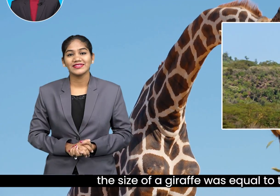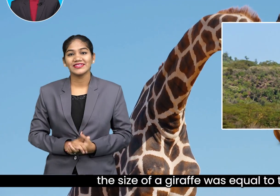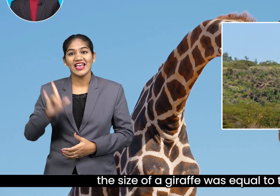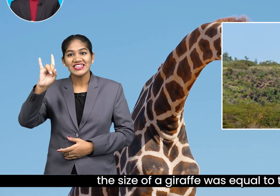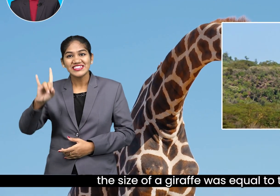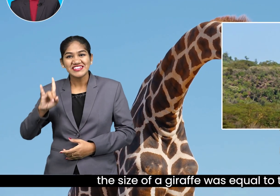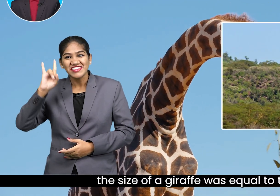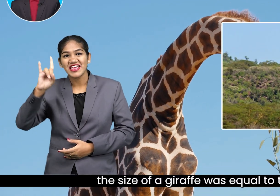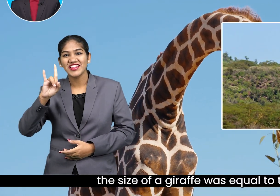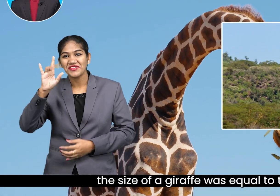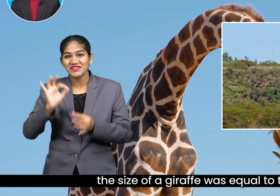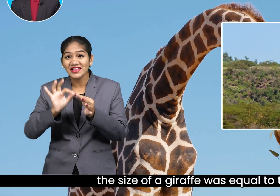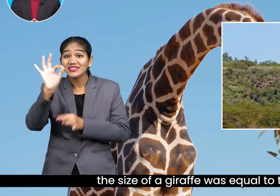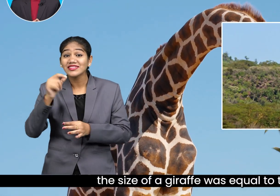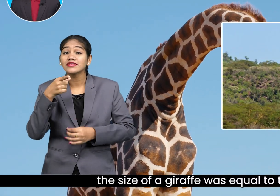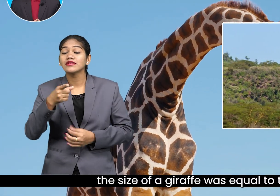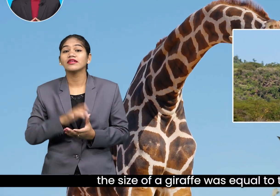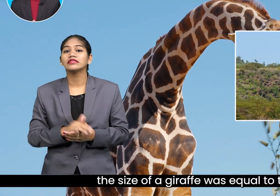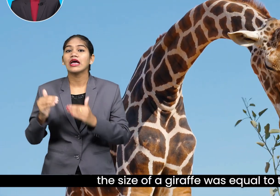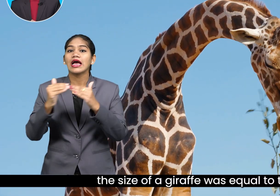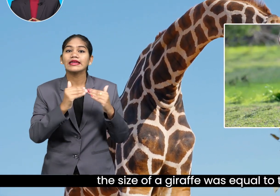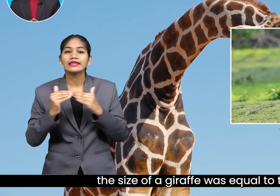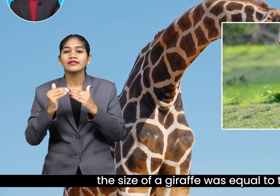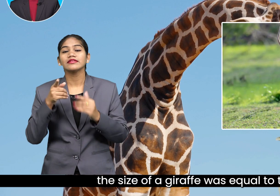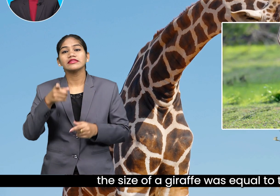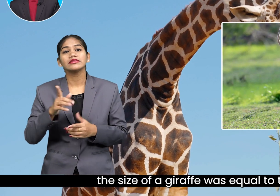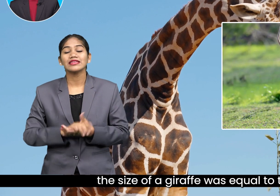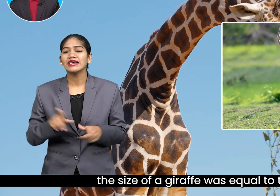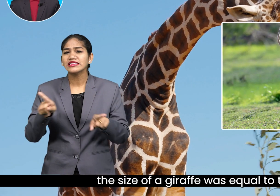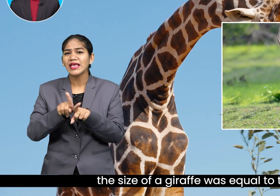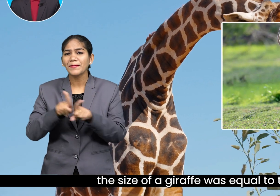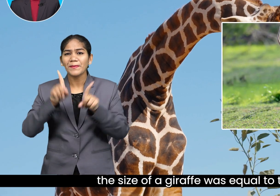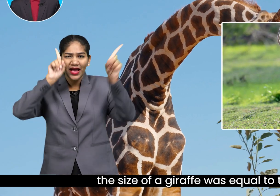the size of a giraffe was equal to that of deer.